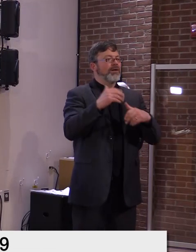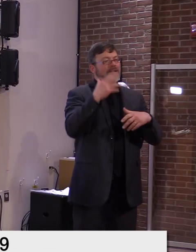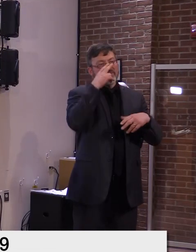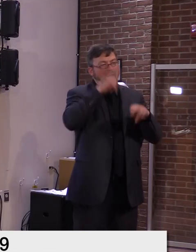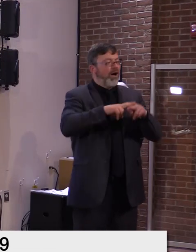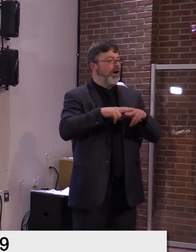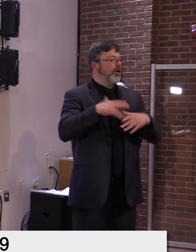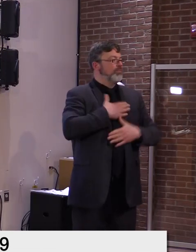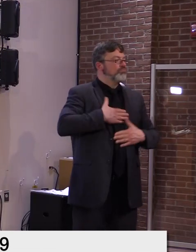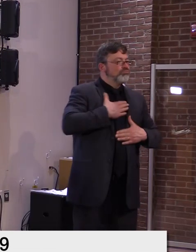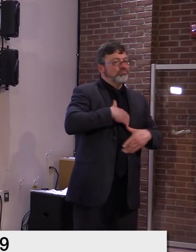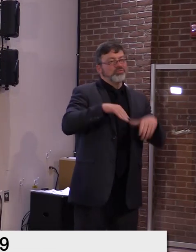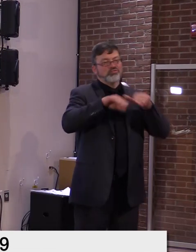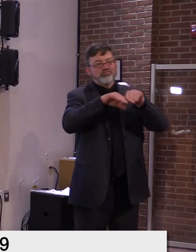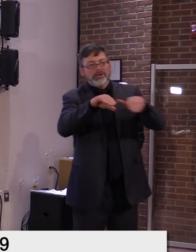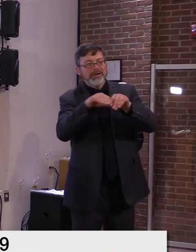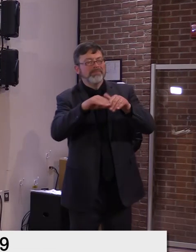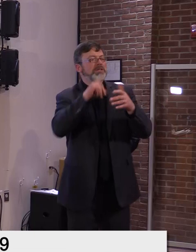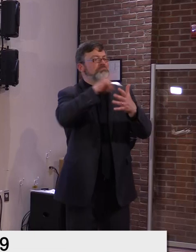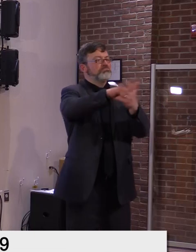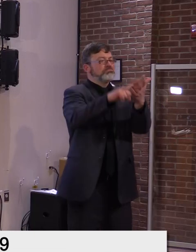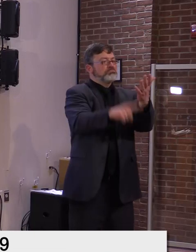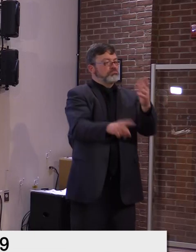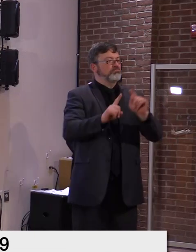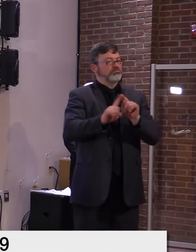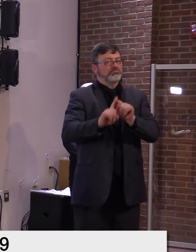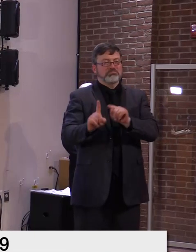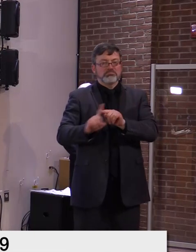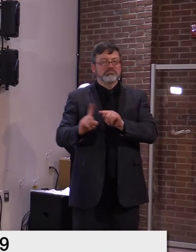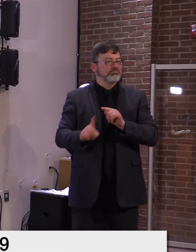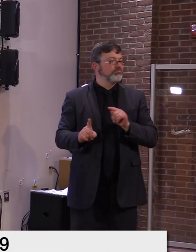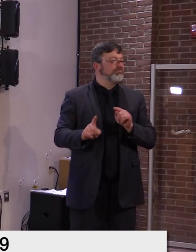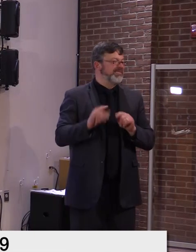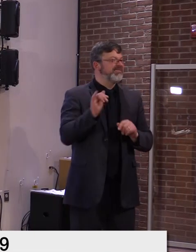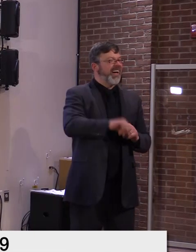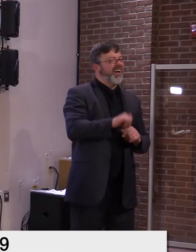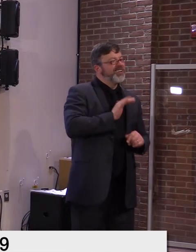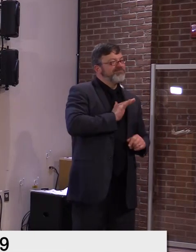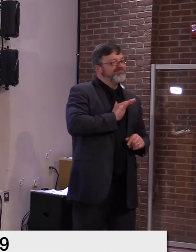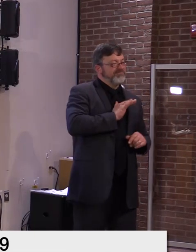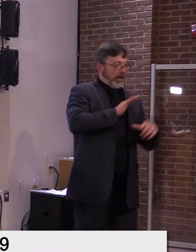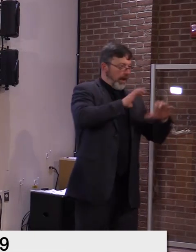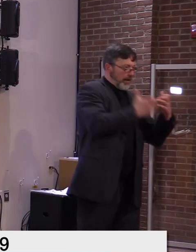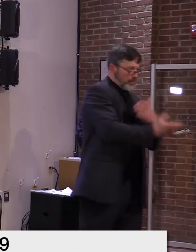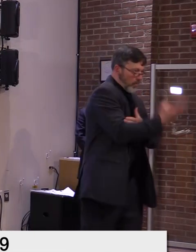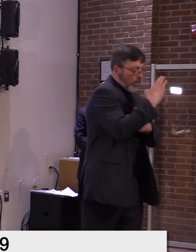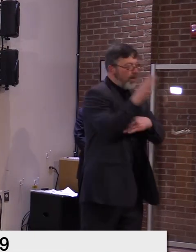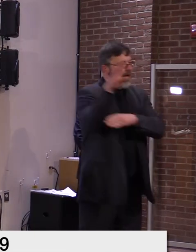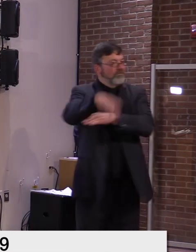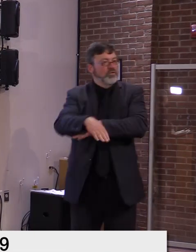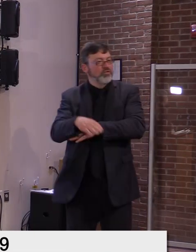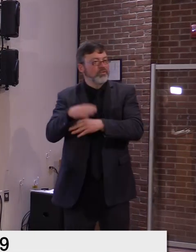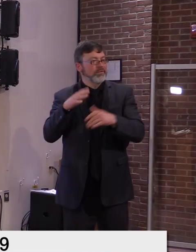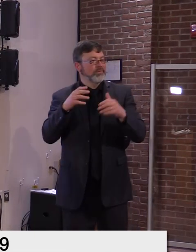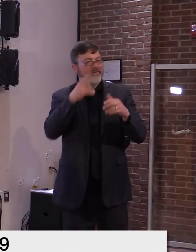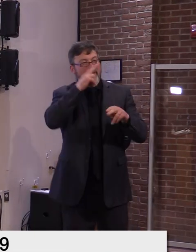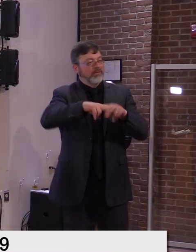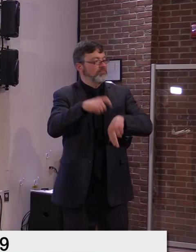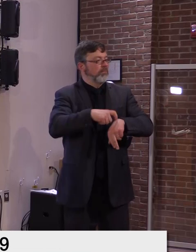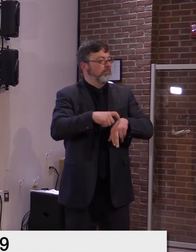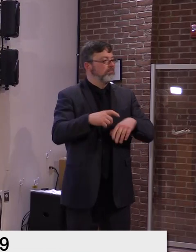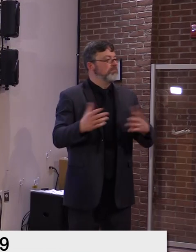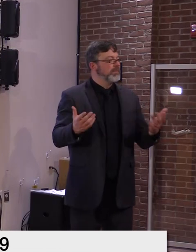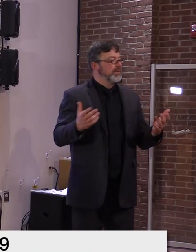part. Not that education isn't fun. We think it's fun too. But I do think there's a lot of receptivity to this. I do think